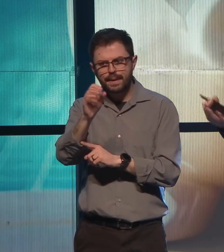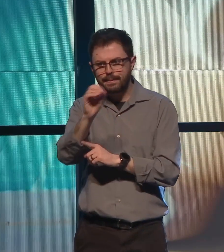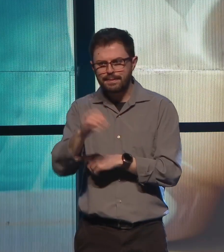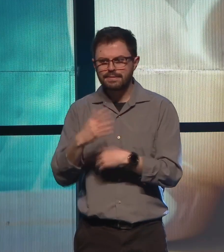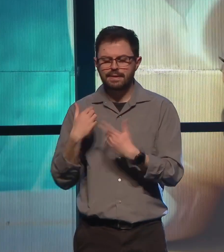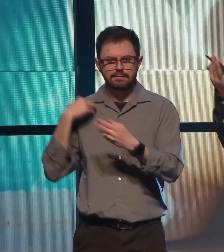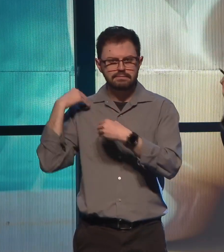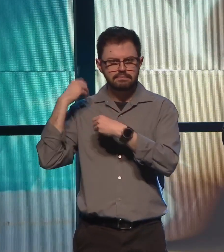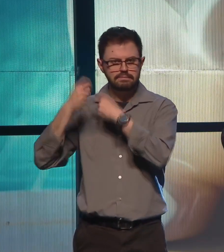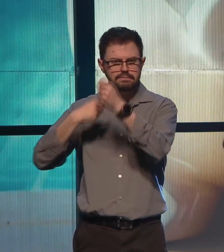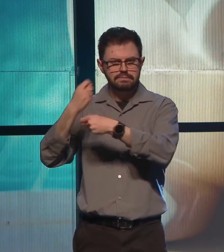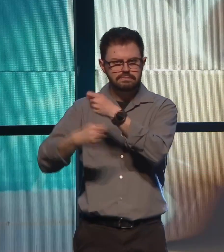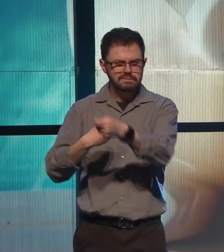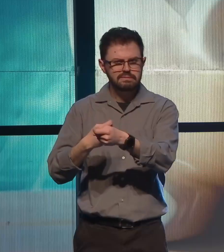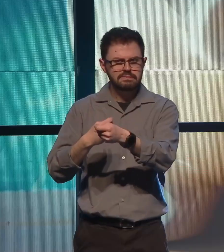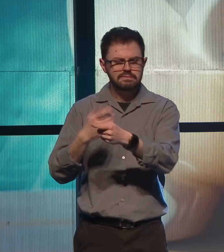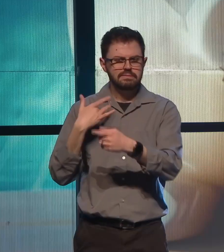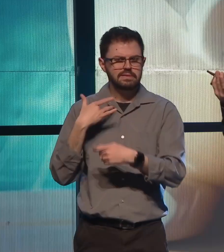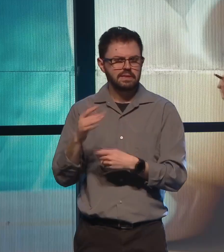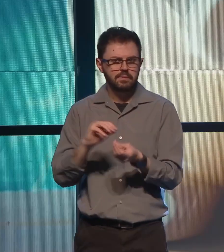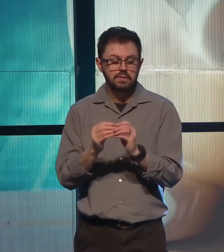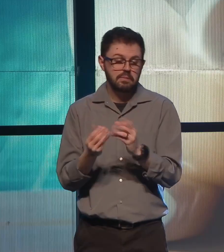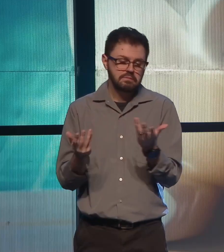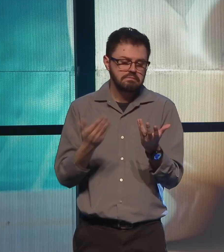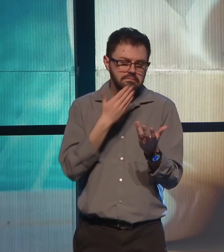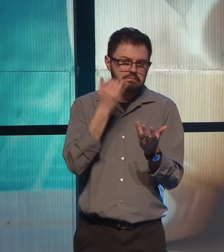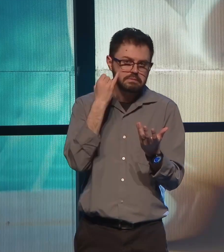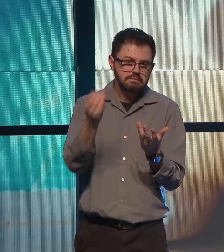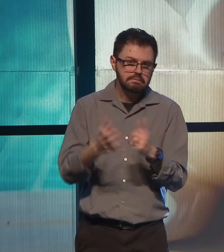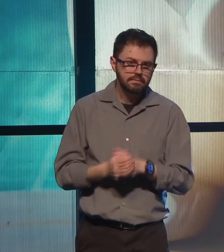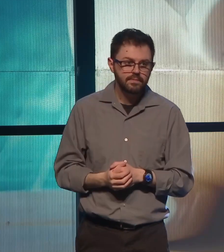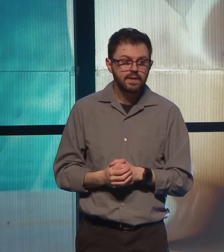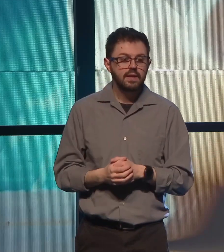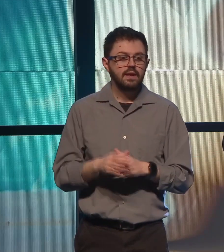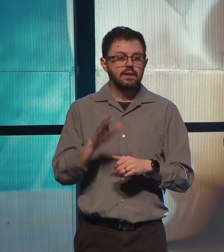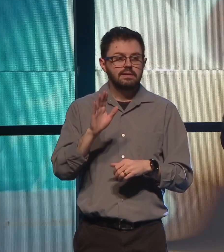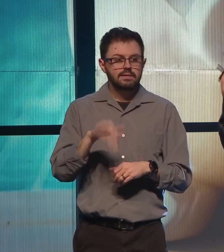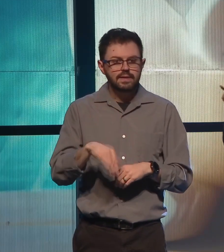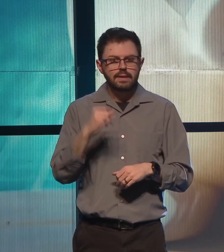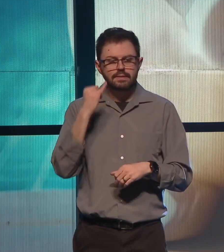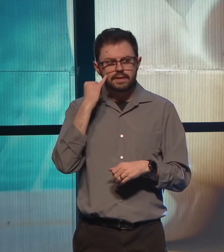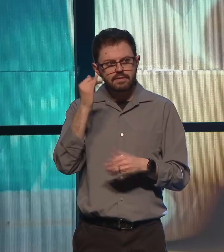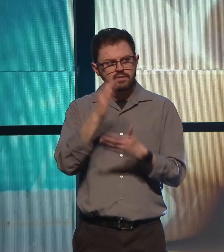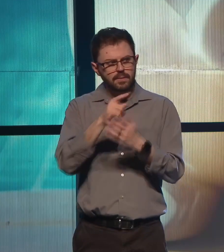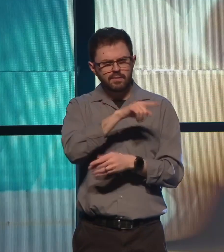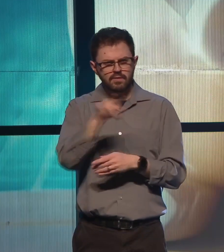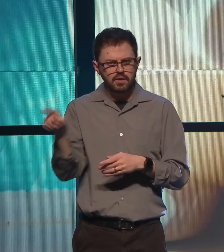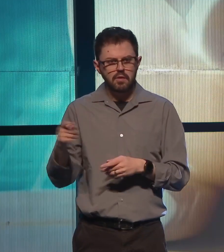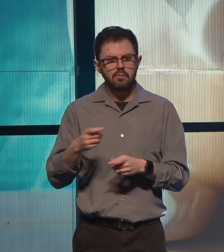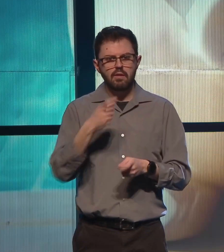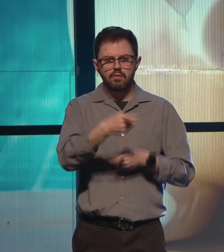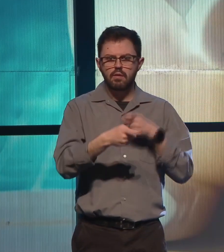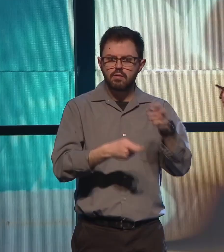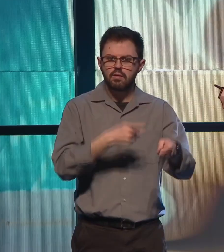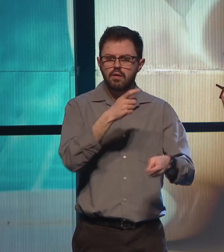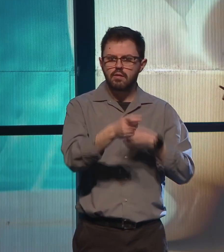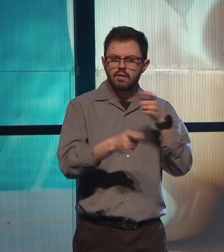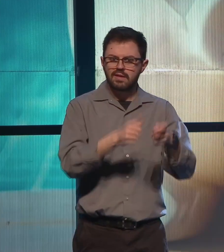a bad idea. Let's just do that. Now, here's the thing though. Let me talk to some of you who've been giving 10% for like 40 years, and you're proud of